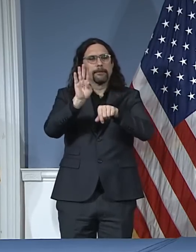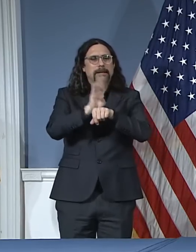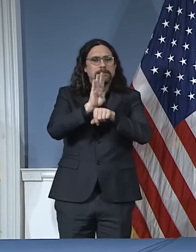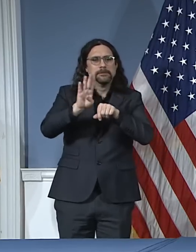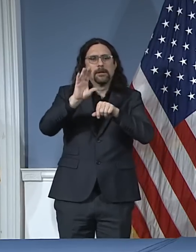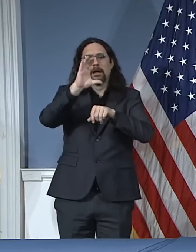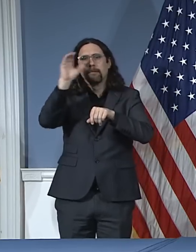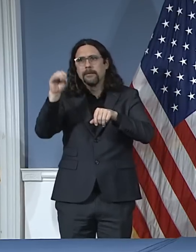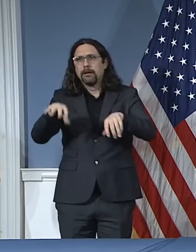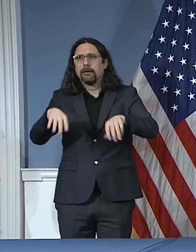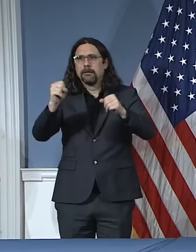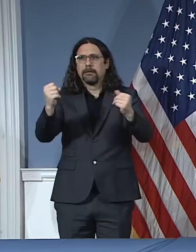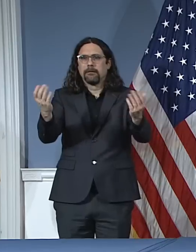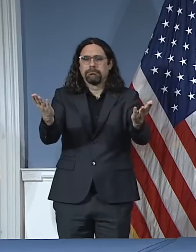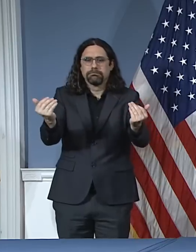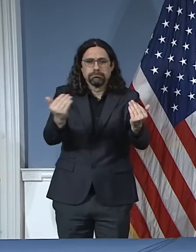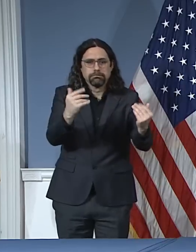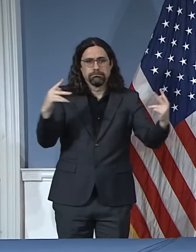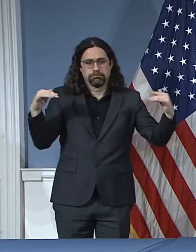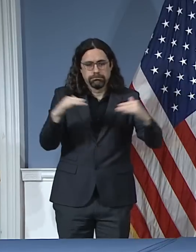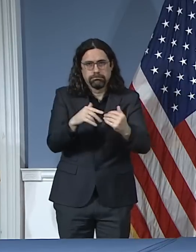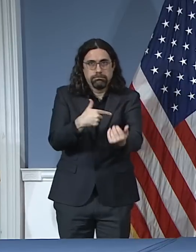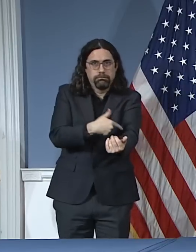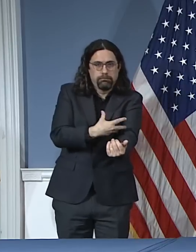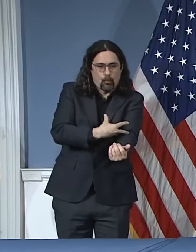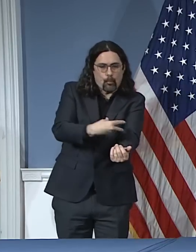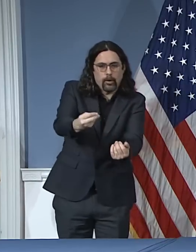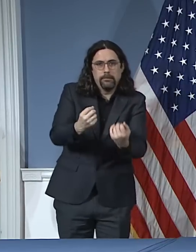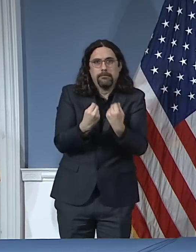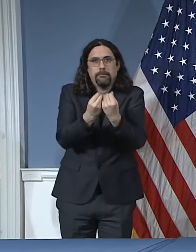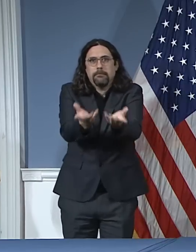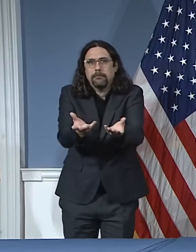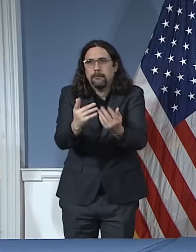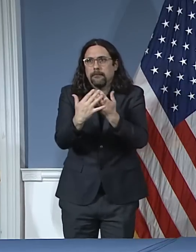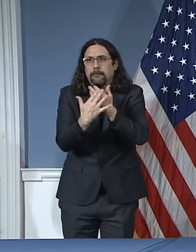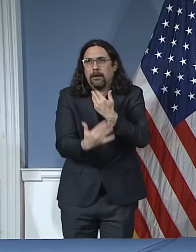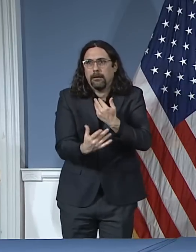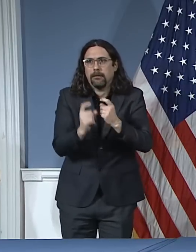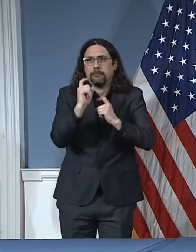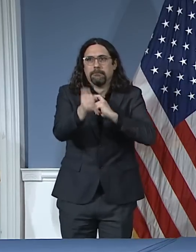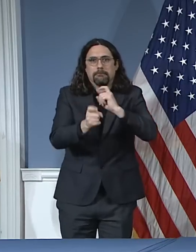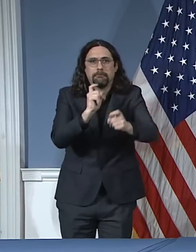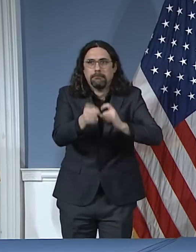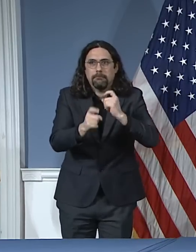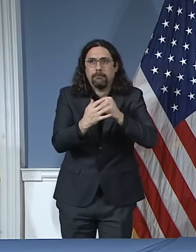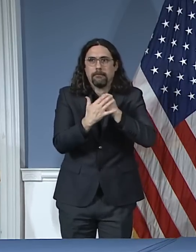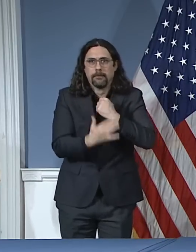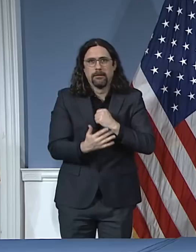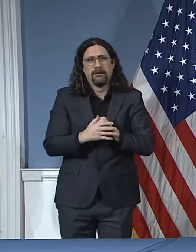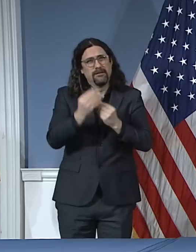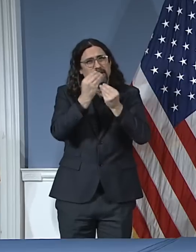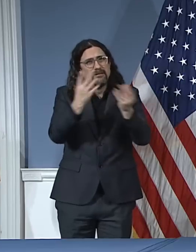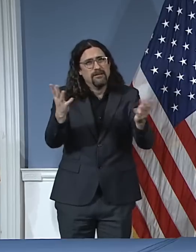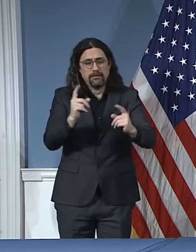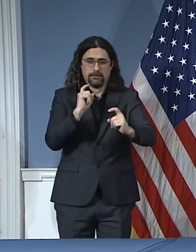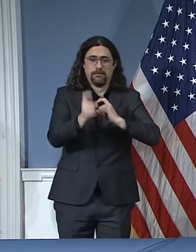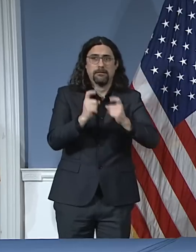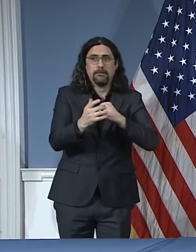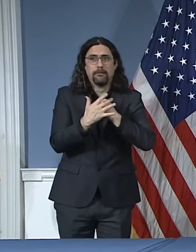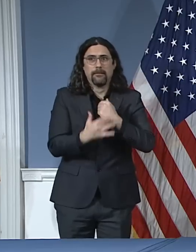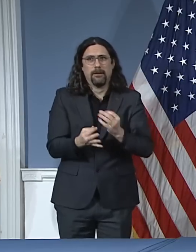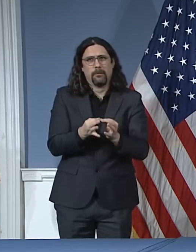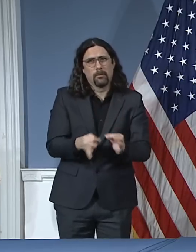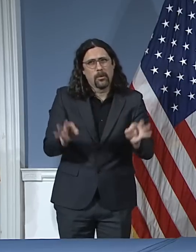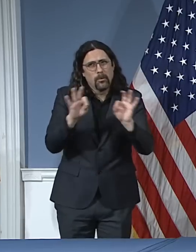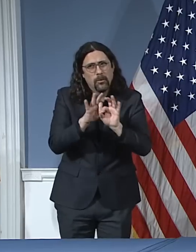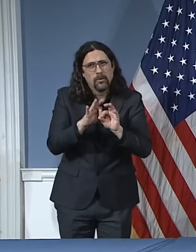down. Giving blood is essential, so we need New Yorkers to step forward. Go to any New